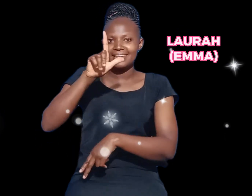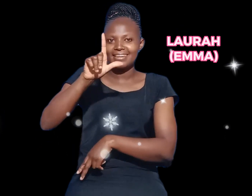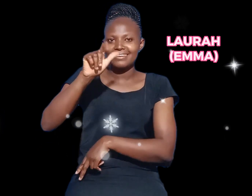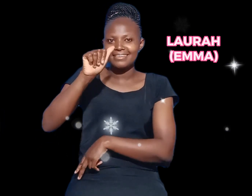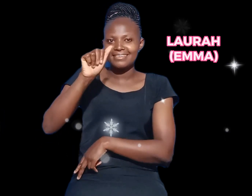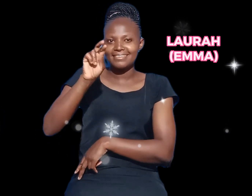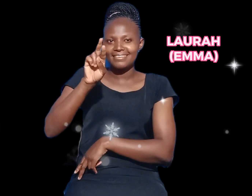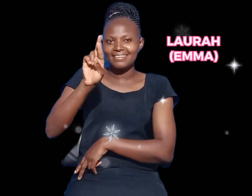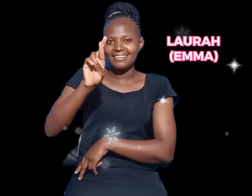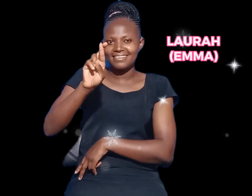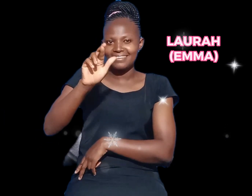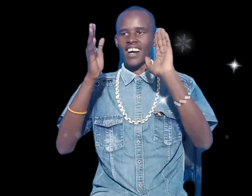ng'ang'a, ndugami.